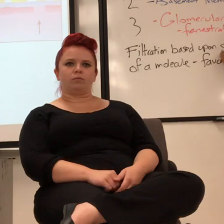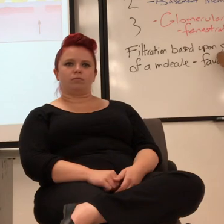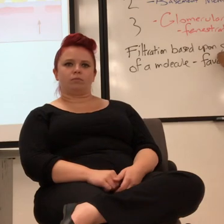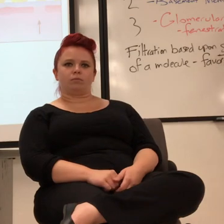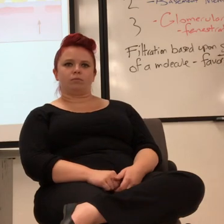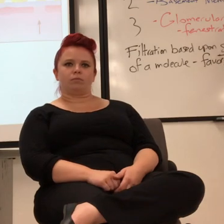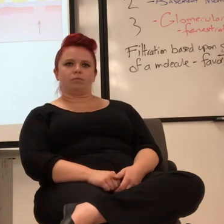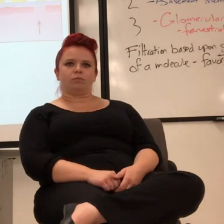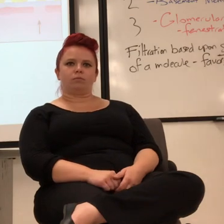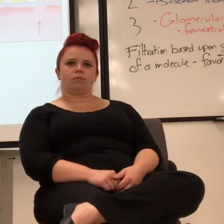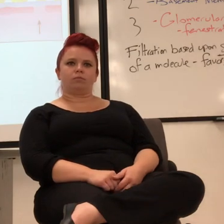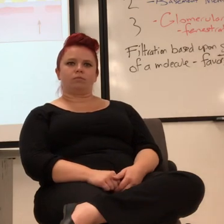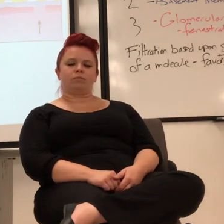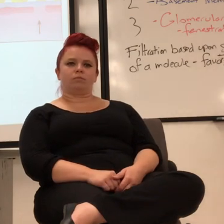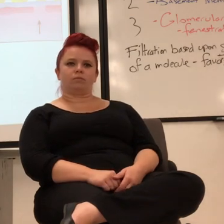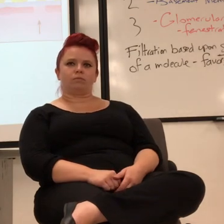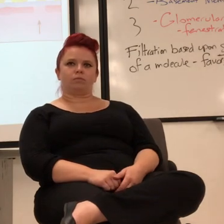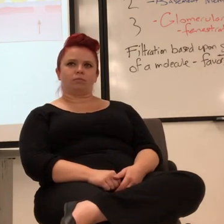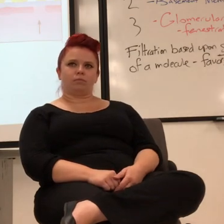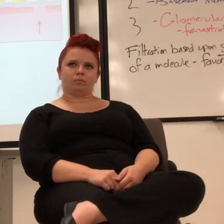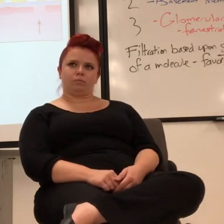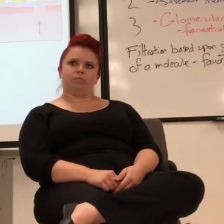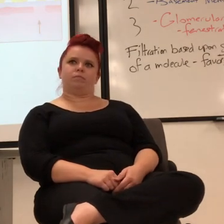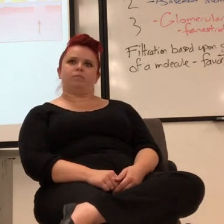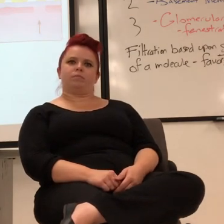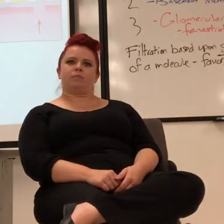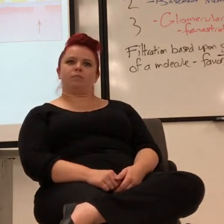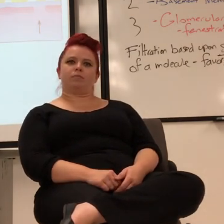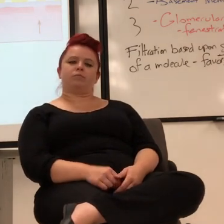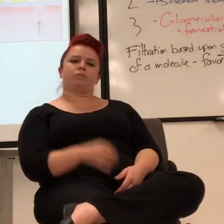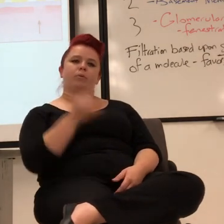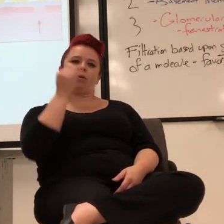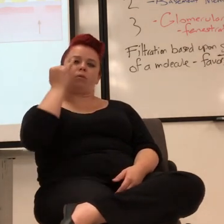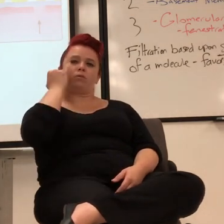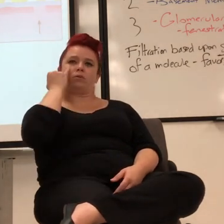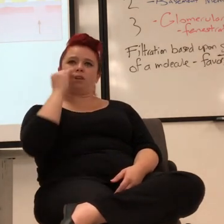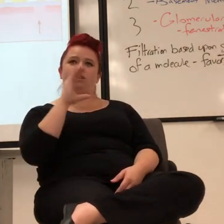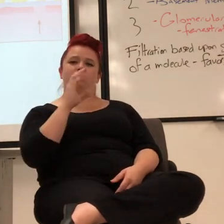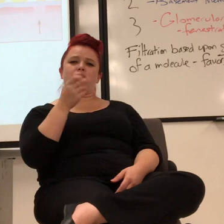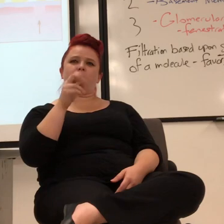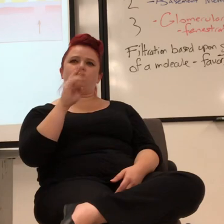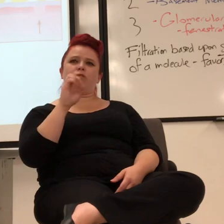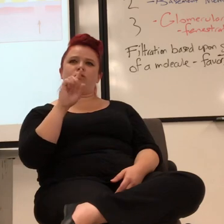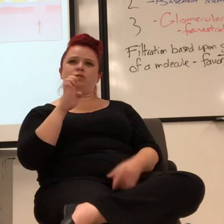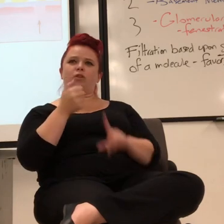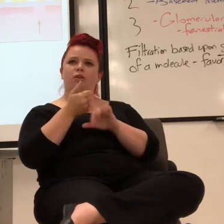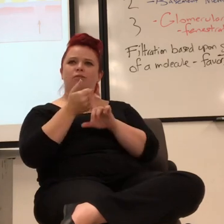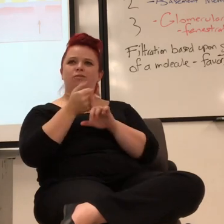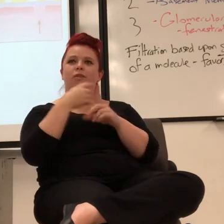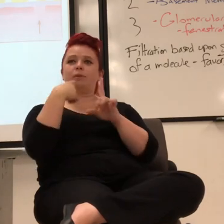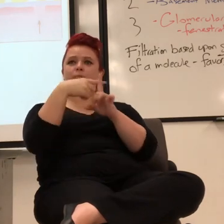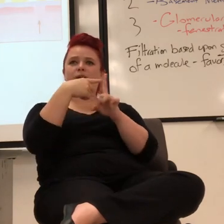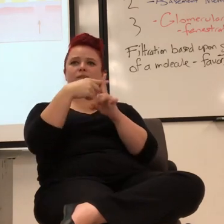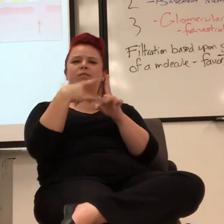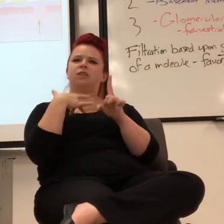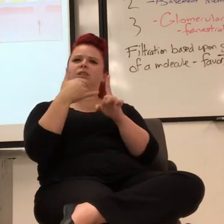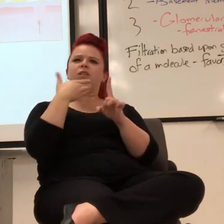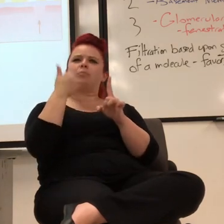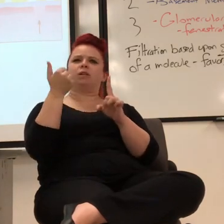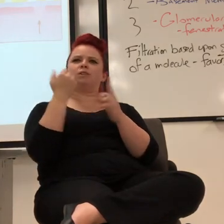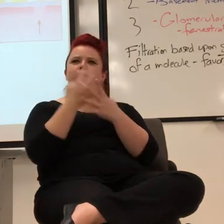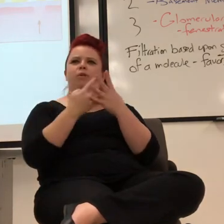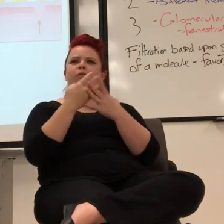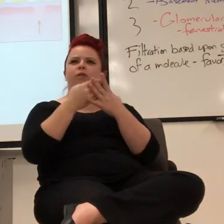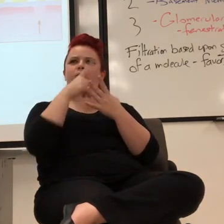So basically size and charge. Positive charges usually do better because